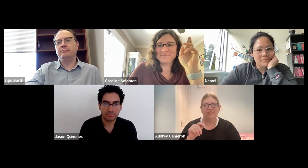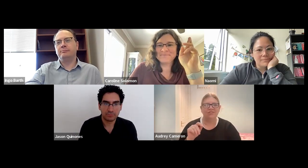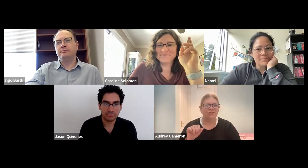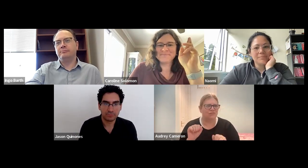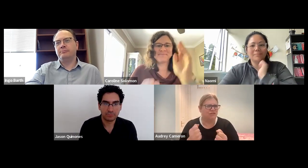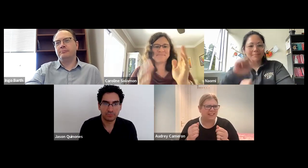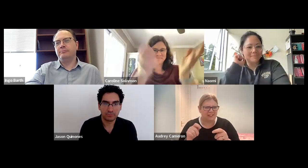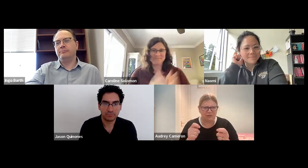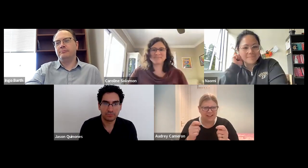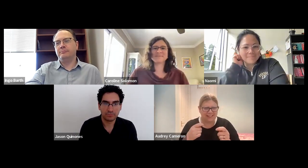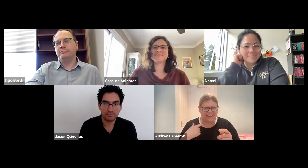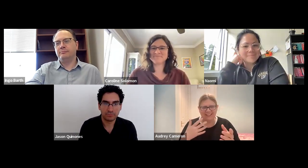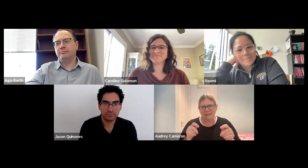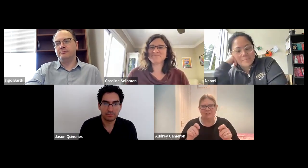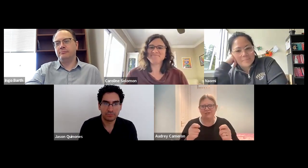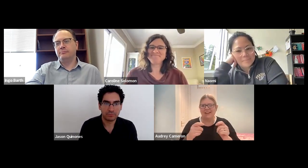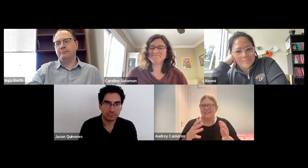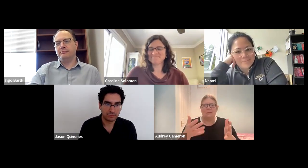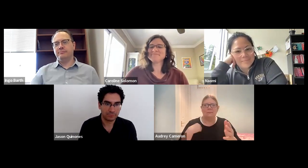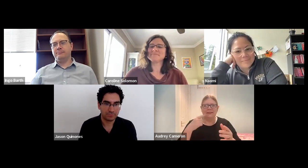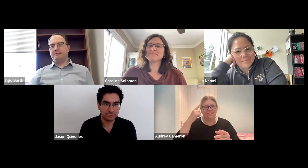All right, are we ready? Yeah, I'm gonna try.